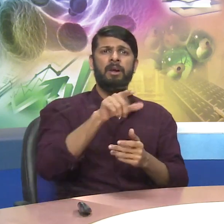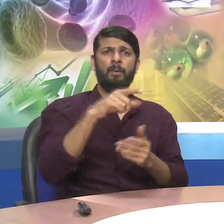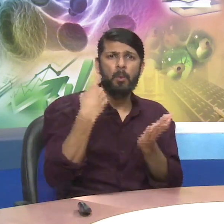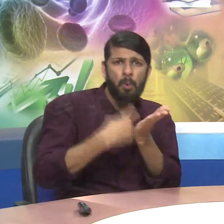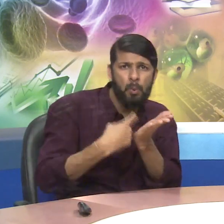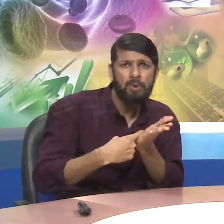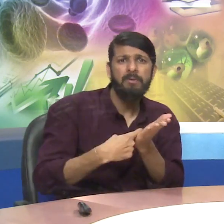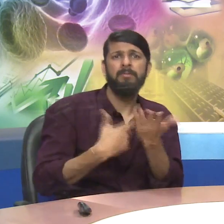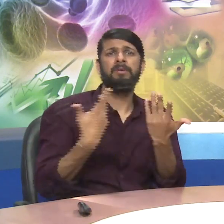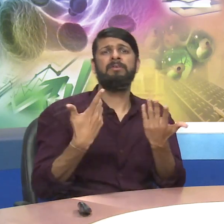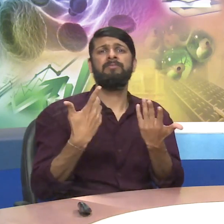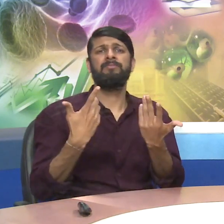in a place of pride